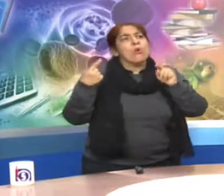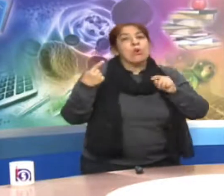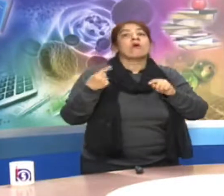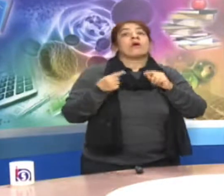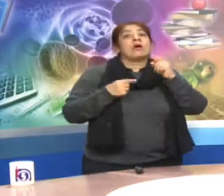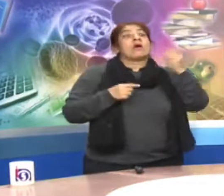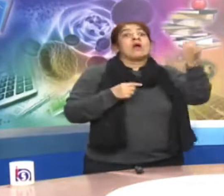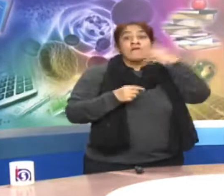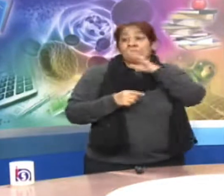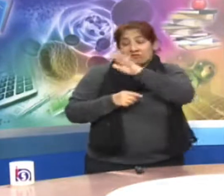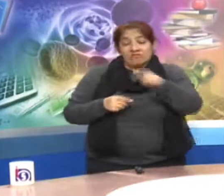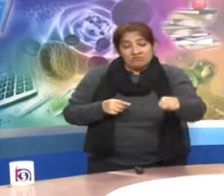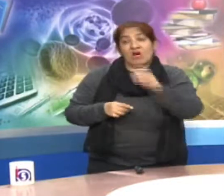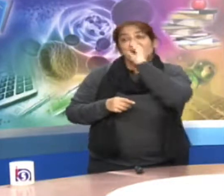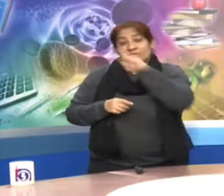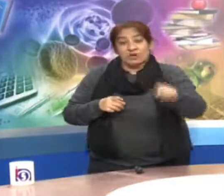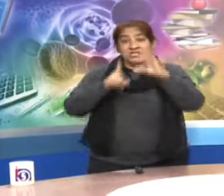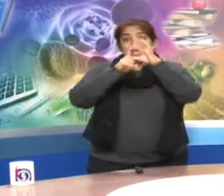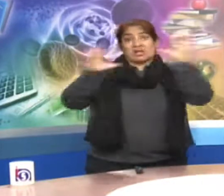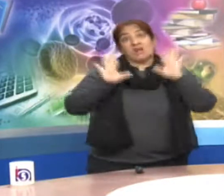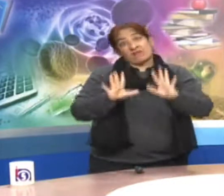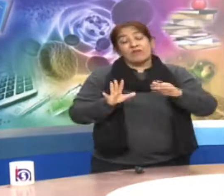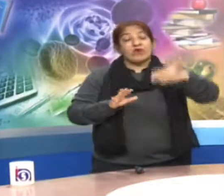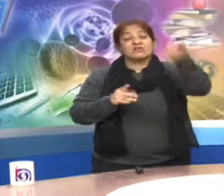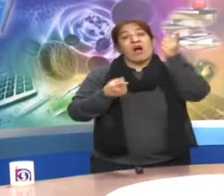which is very important before you buy any product.